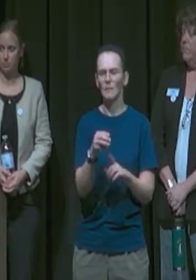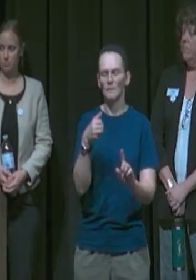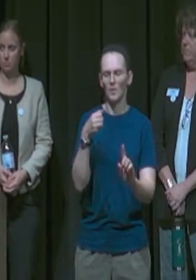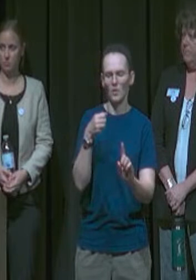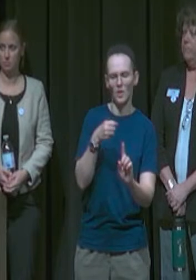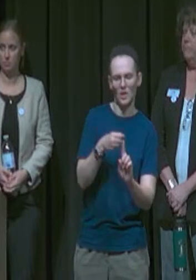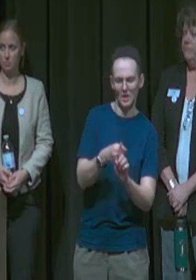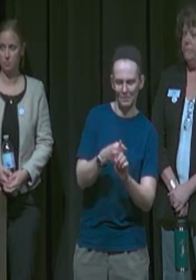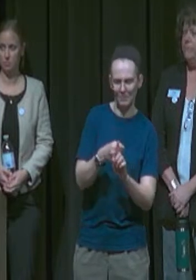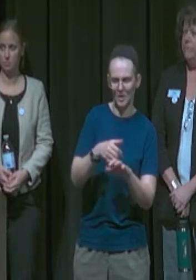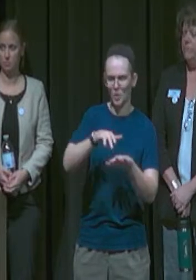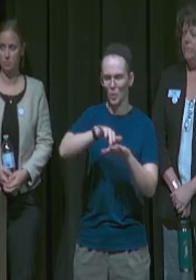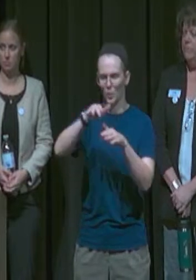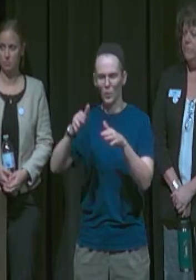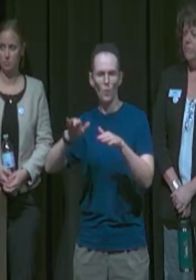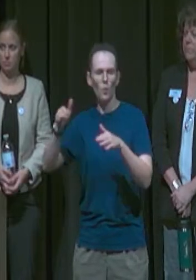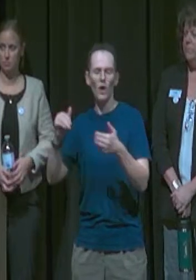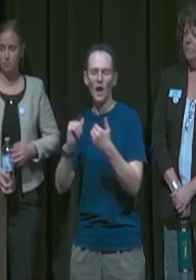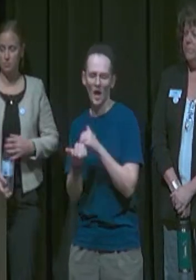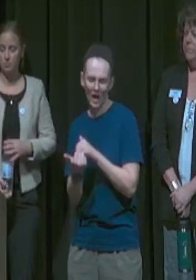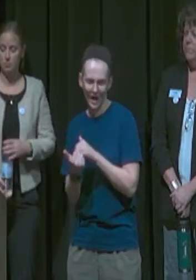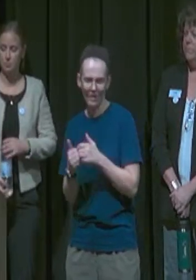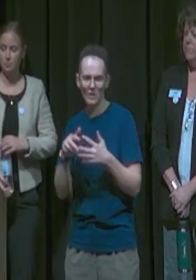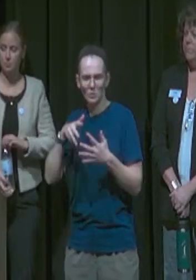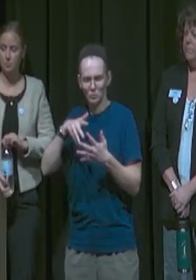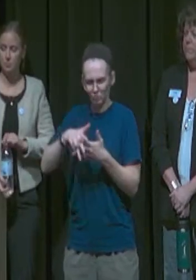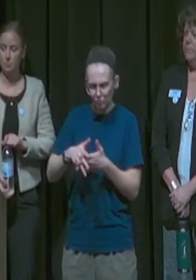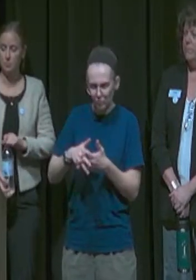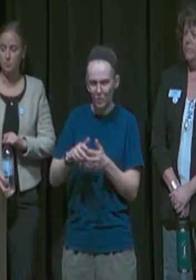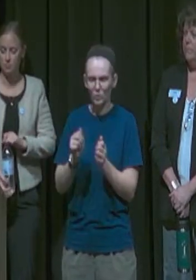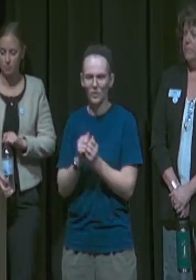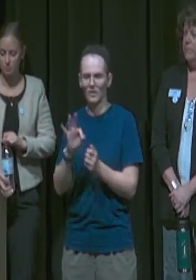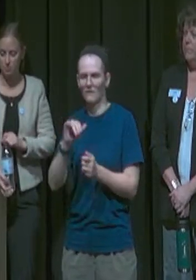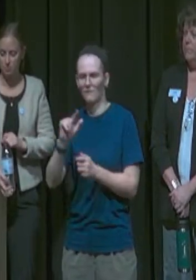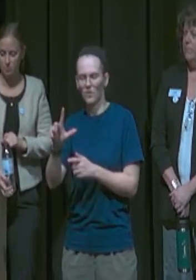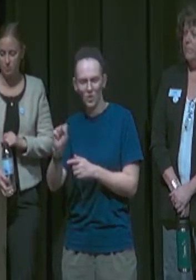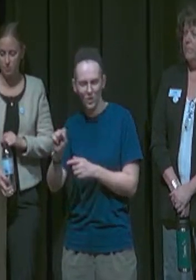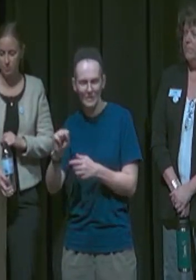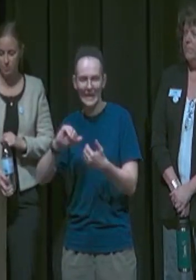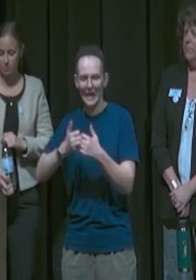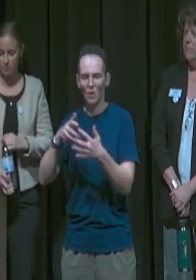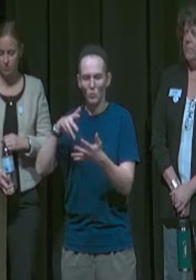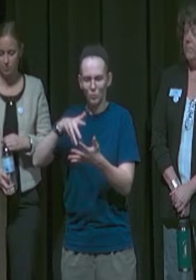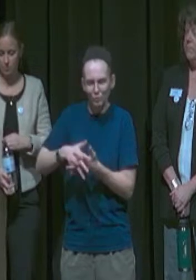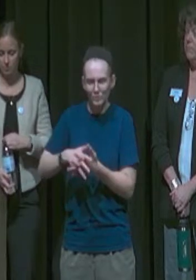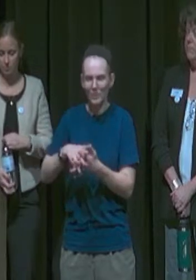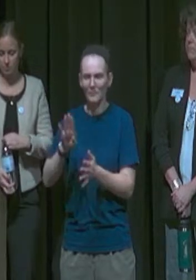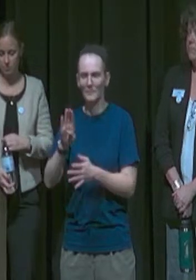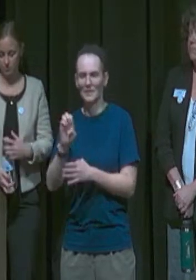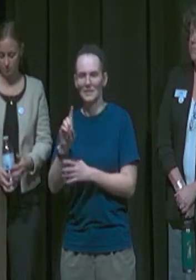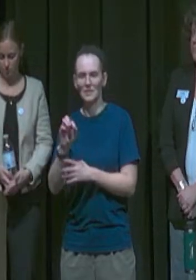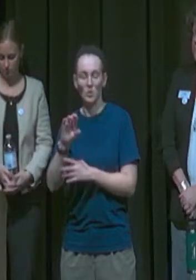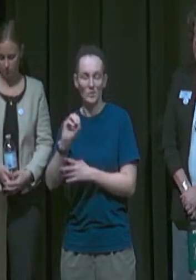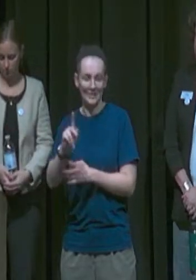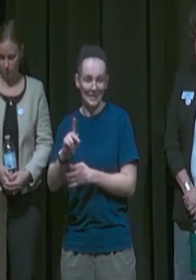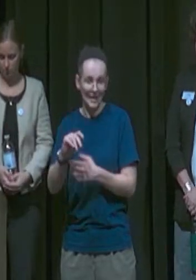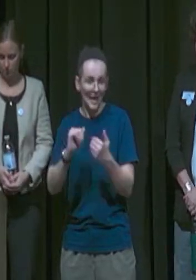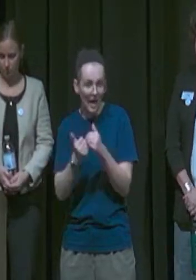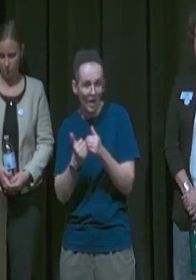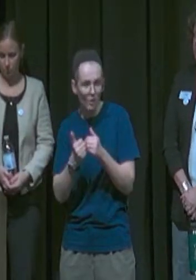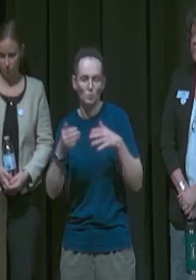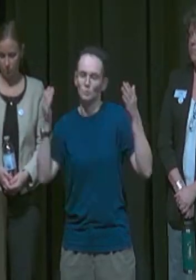keyed into the falls at the bedrock at that point? And none of us we don't